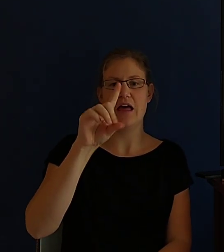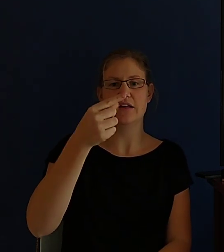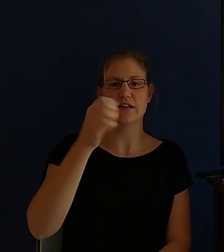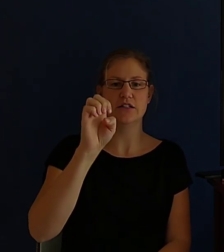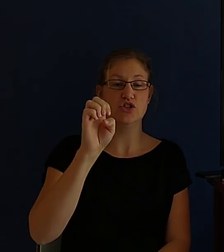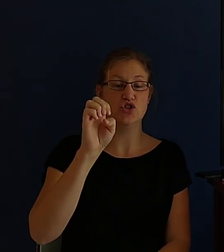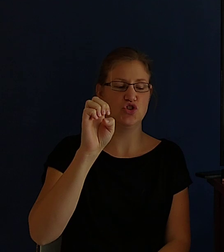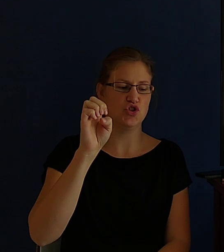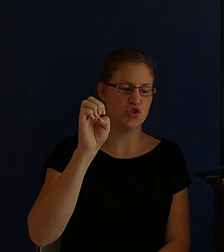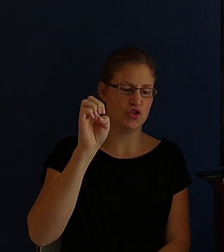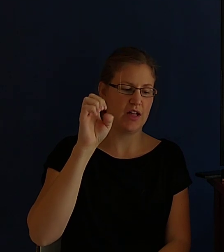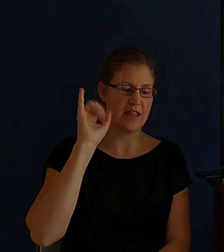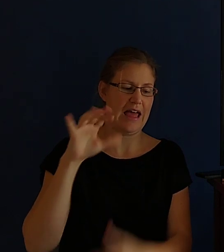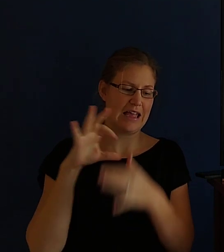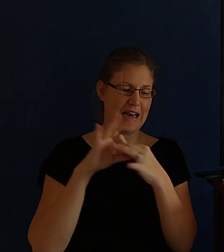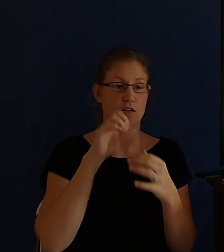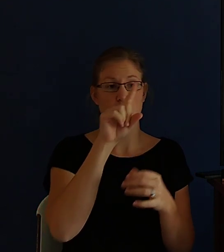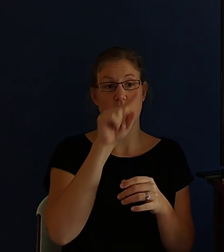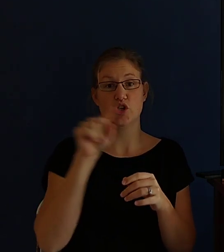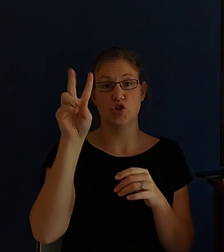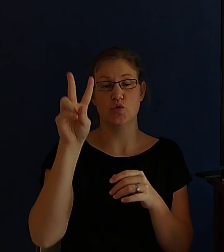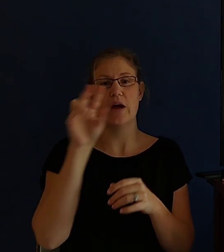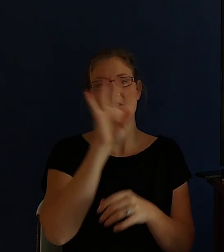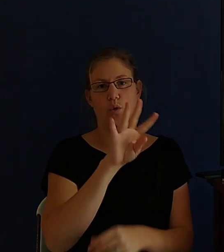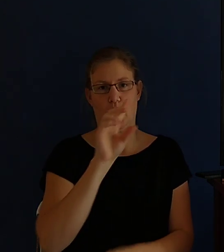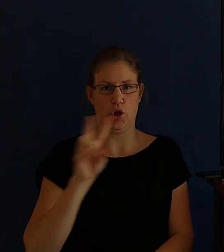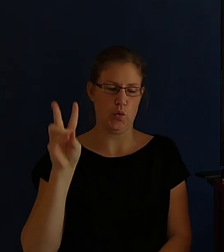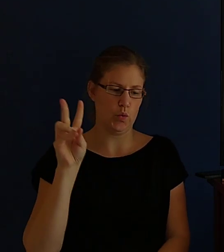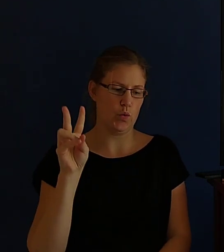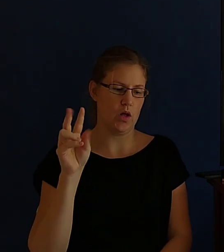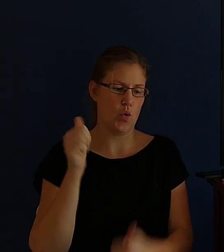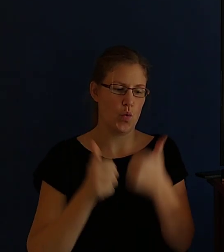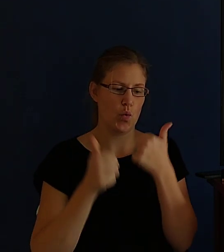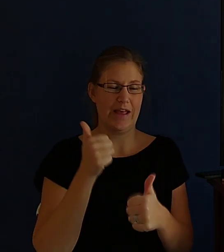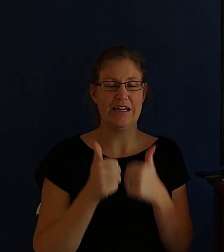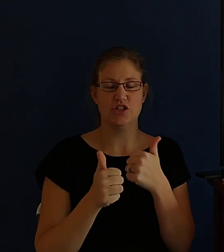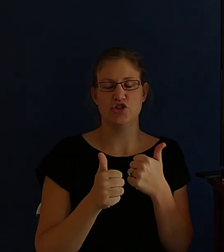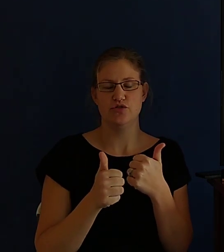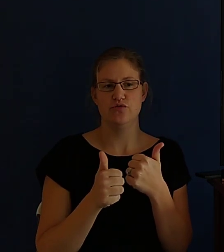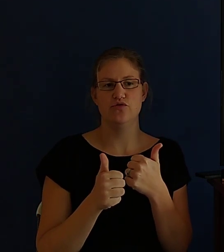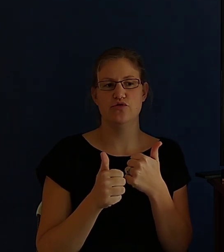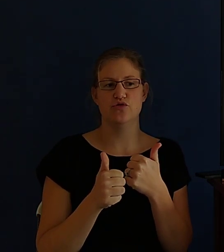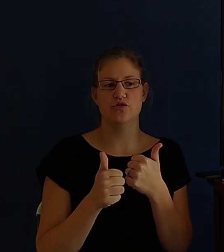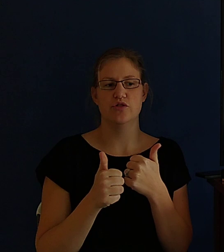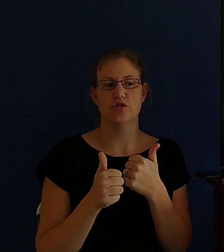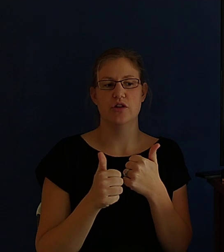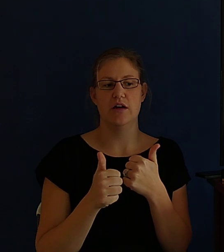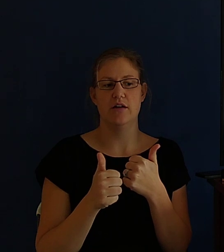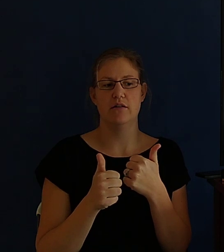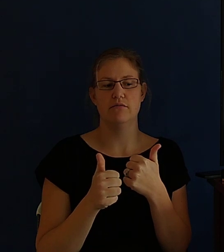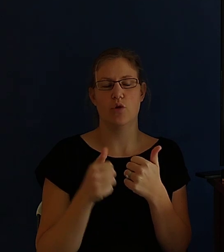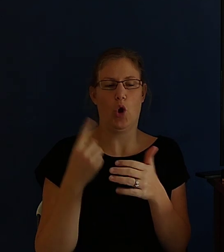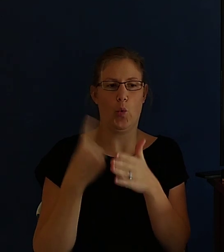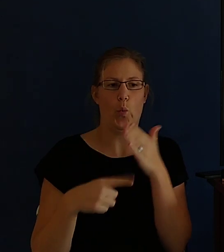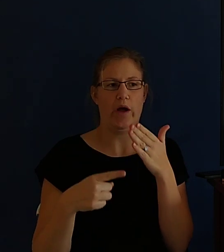that connects 1 to 2 and 4 to 2. Which one is or what is